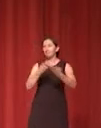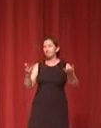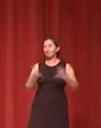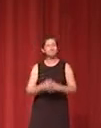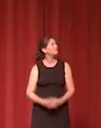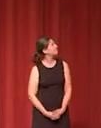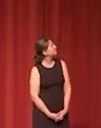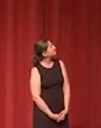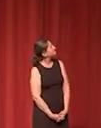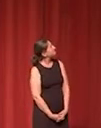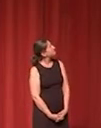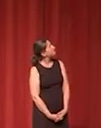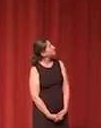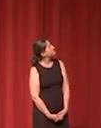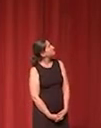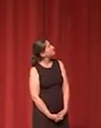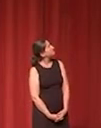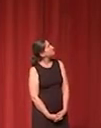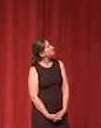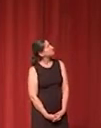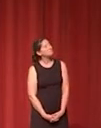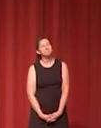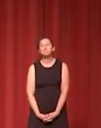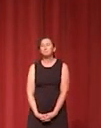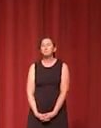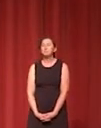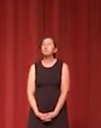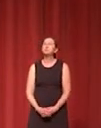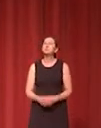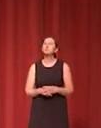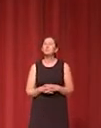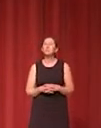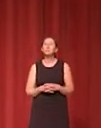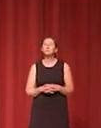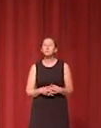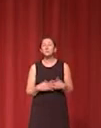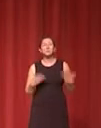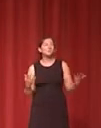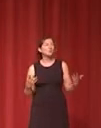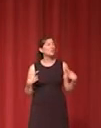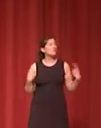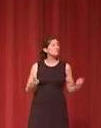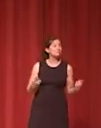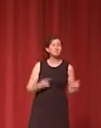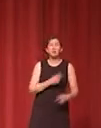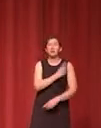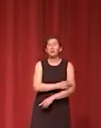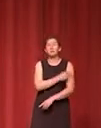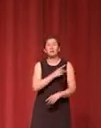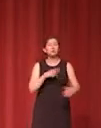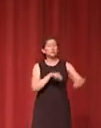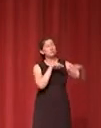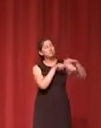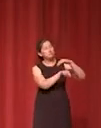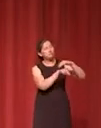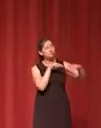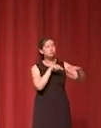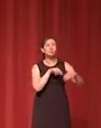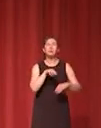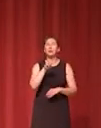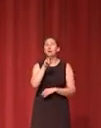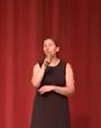slide. So now, instead of just having CAT scans and MRI scans that rule out